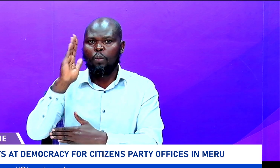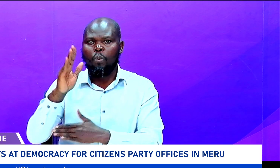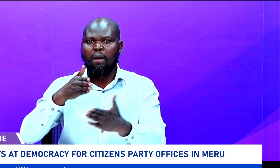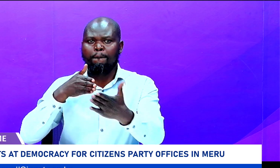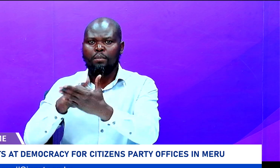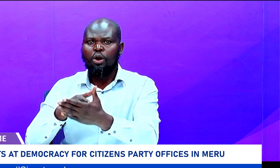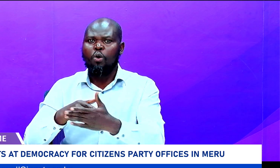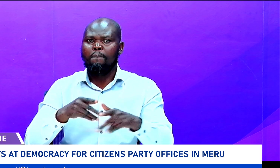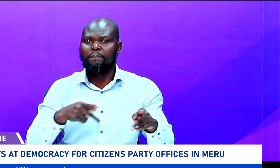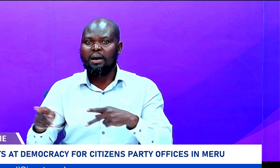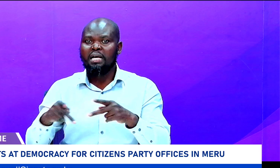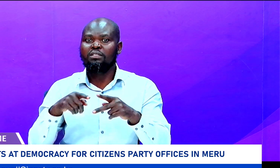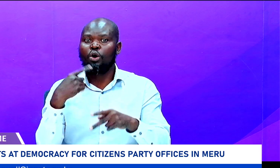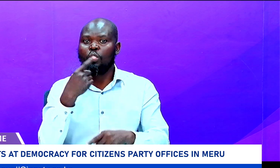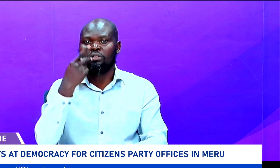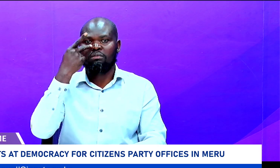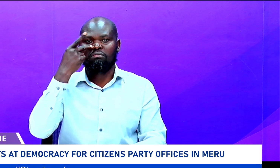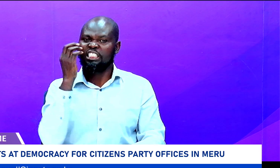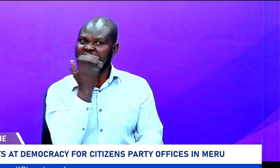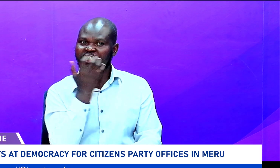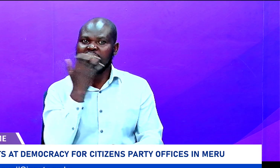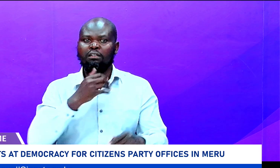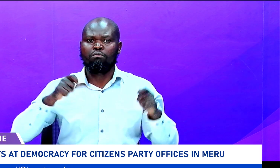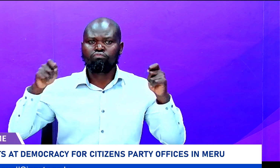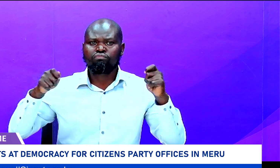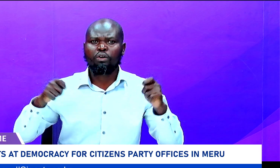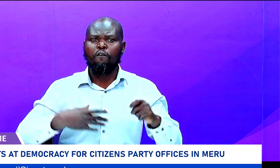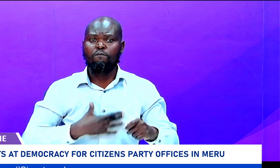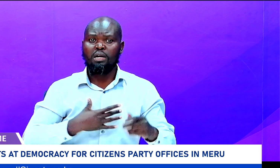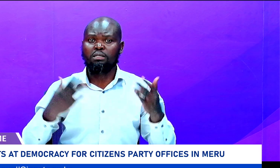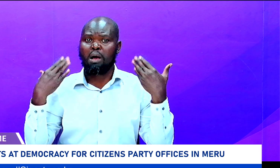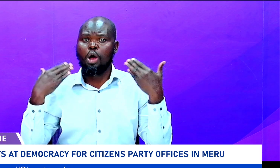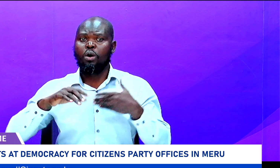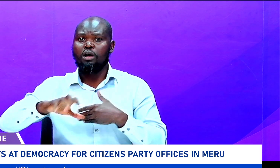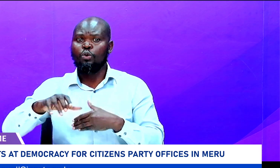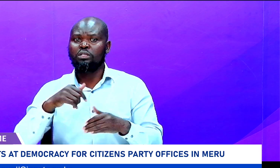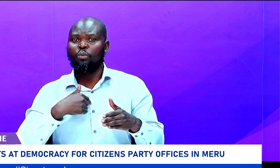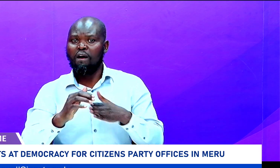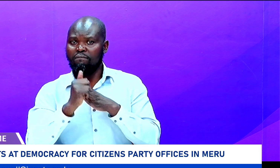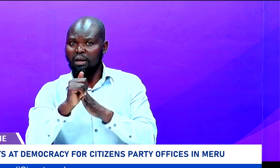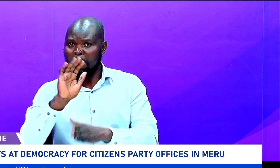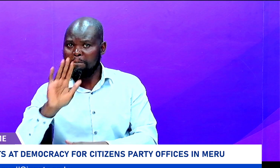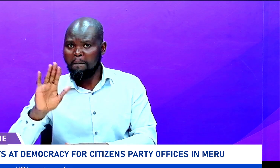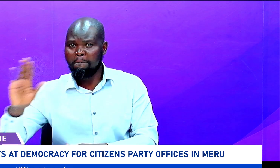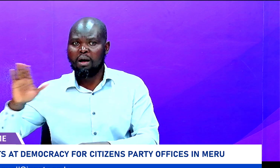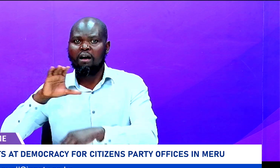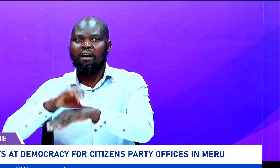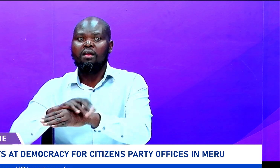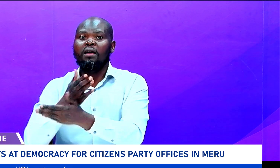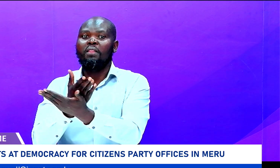Rigathi Gachagua from visiting Meru County unless the leadership dispute is resolved. They urged the national office to respect